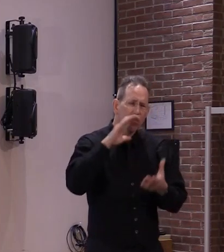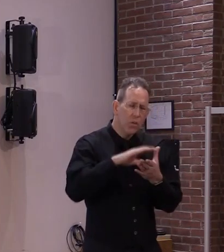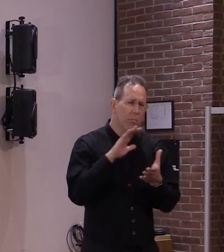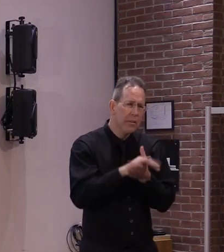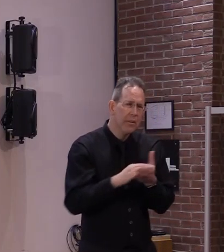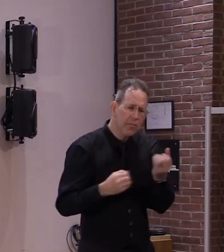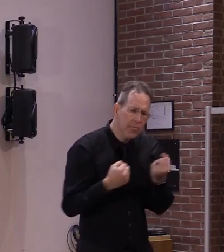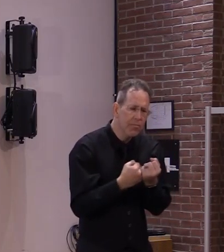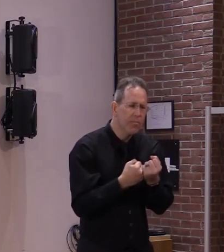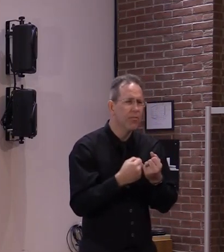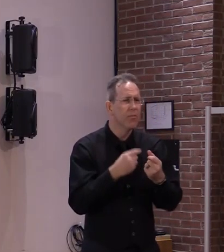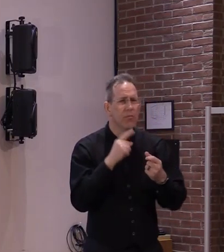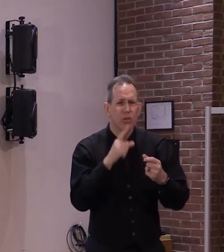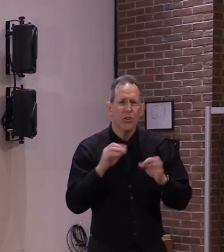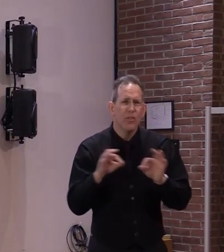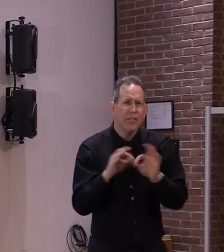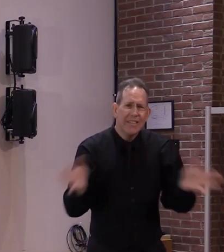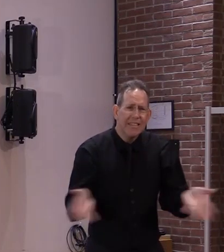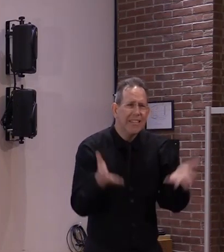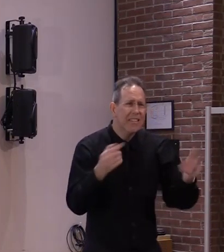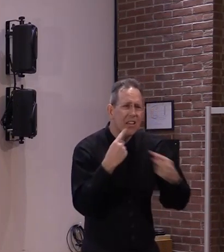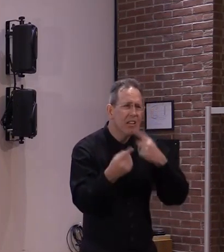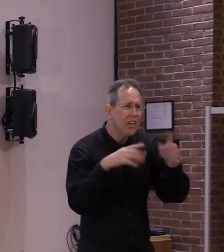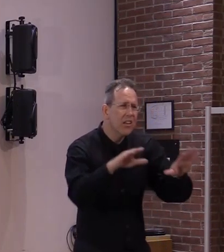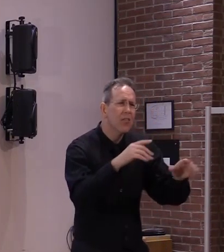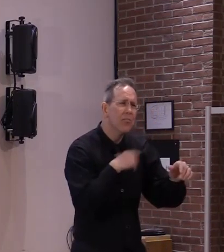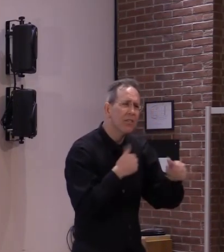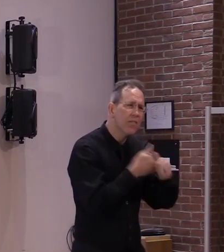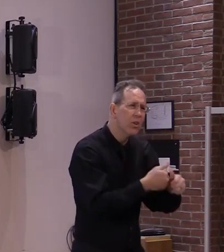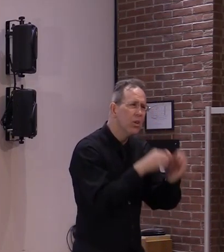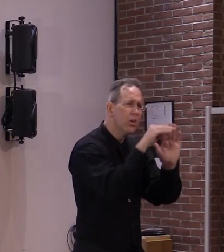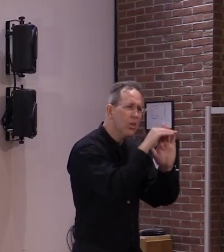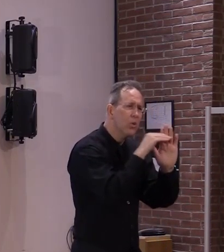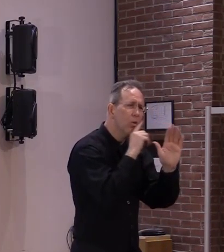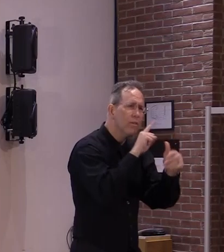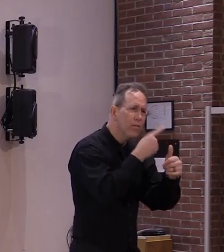the emphasis that we've put on the guidance.